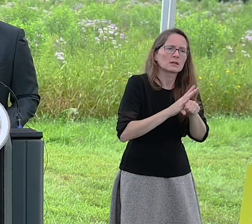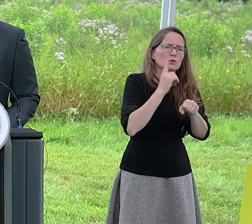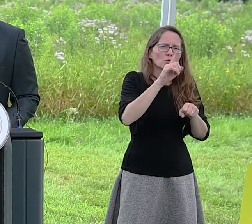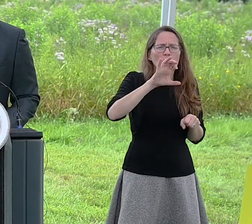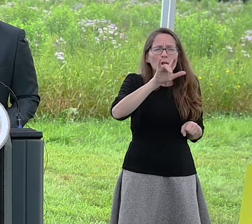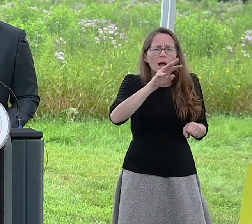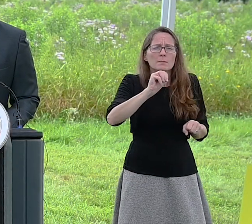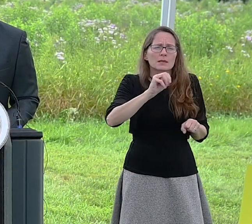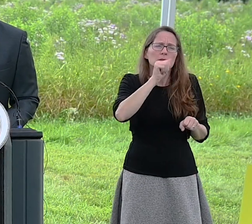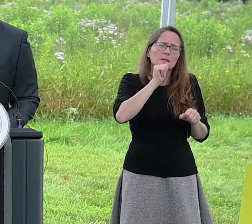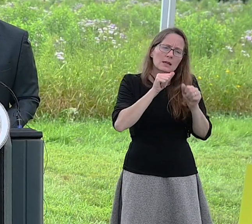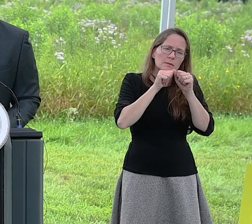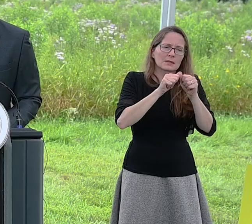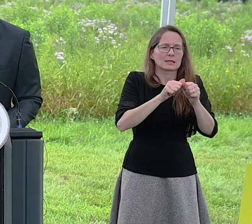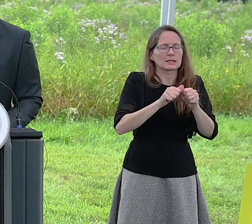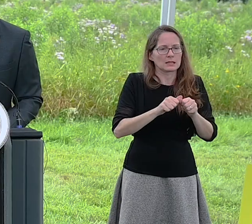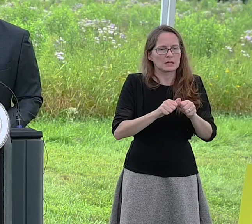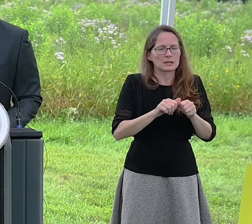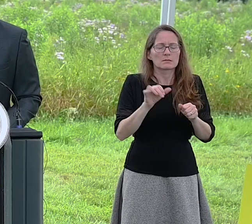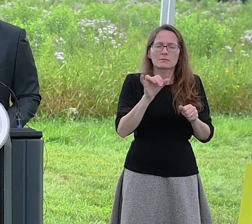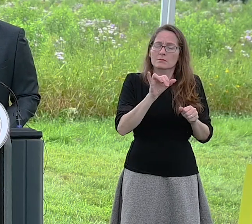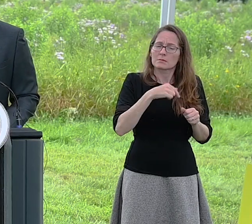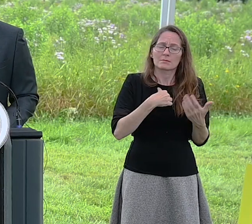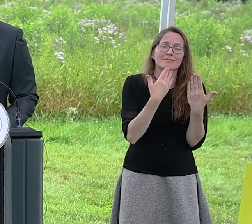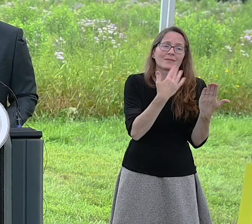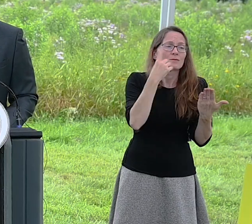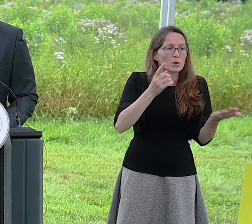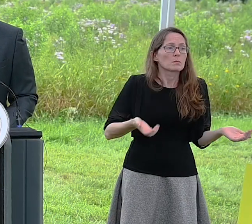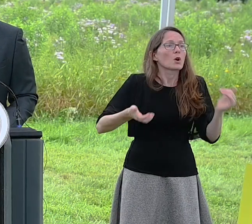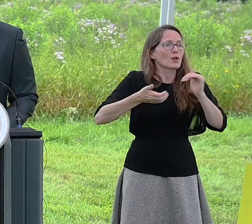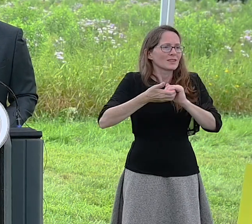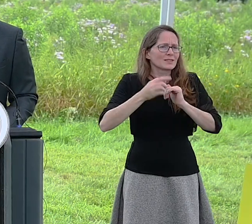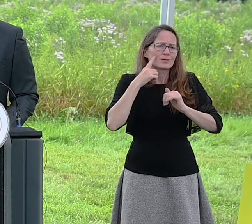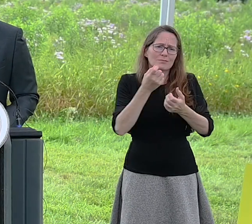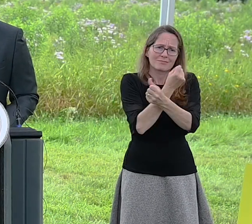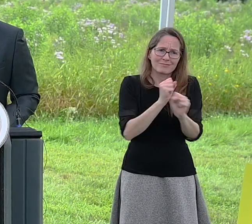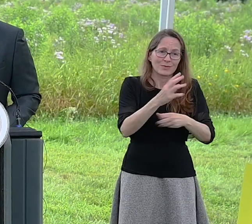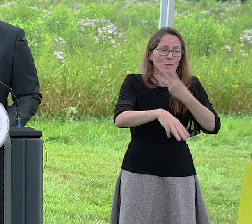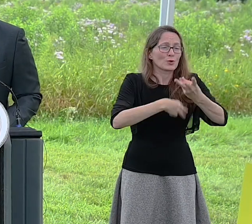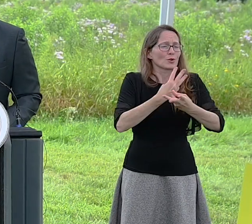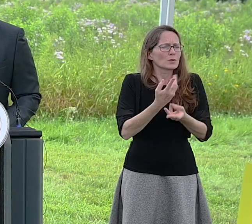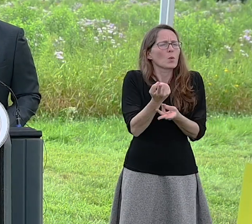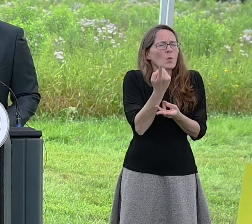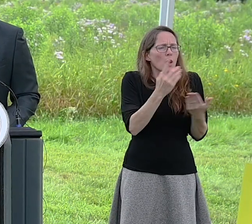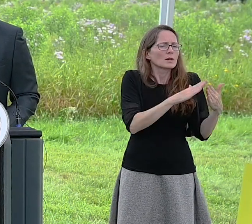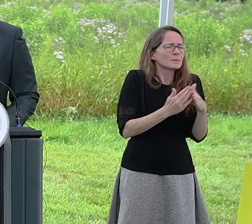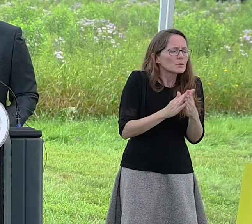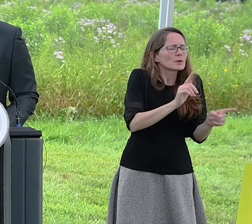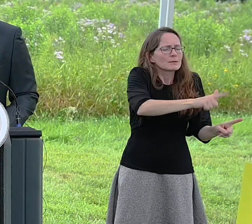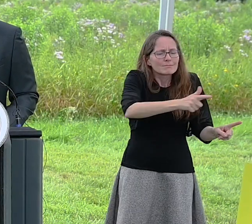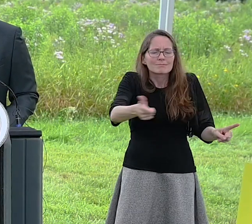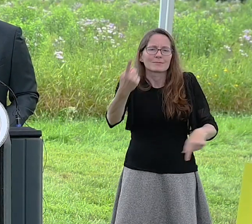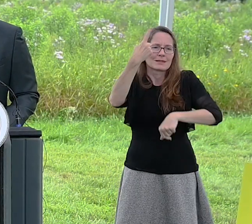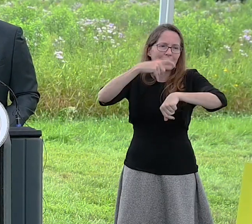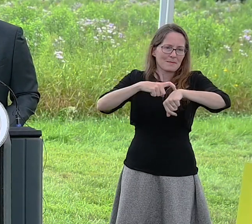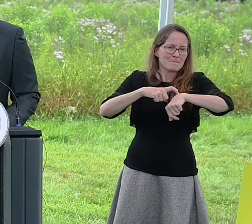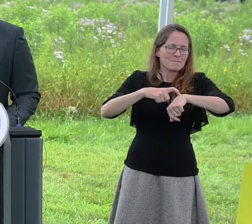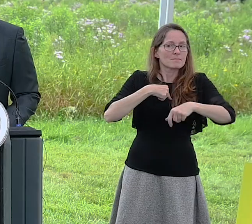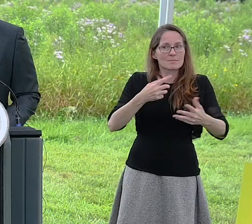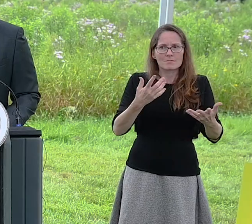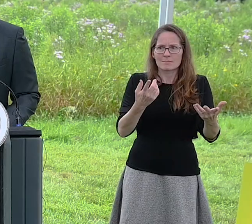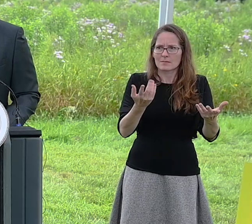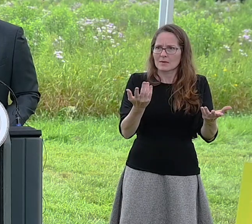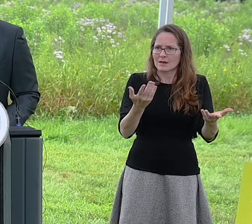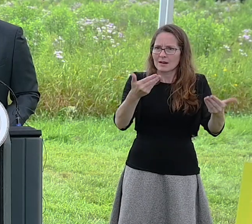in saving our world one community at a time. I invite you all to join us in moving